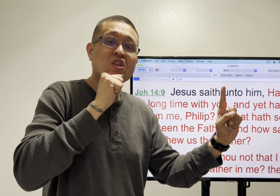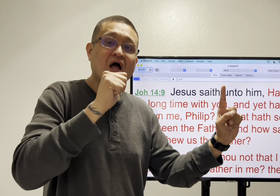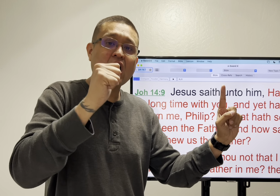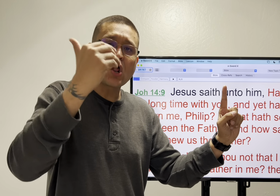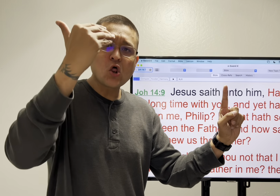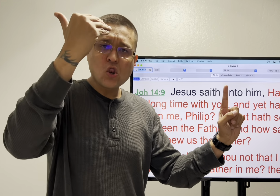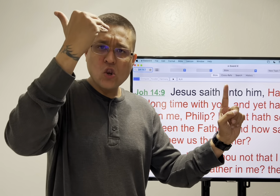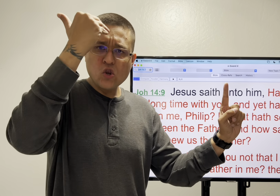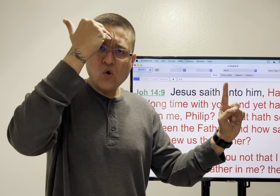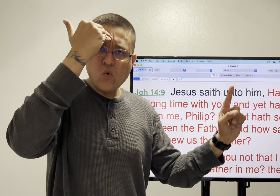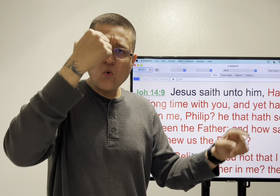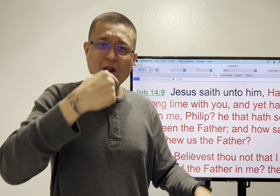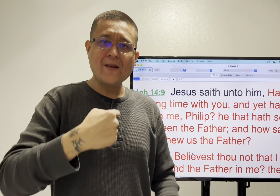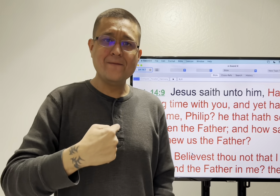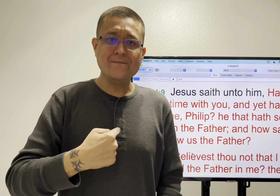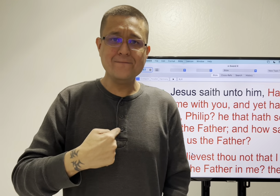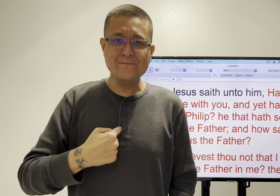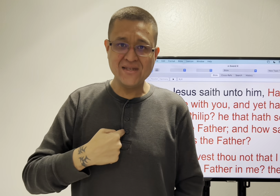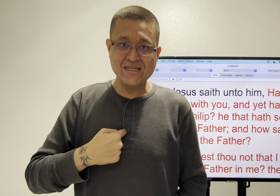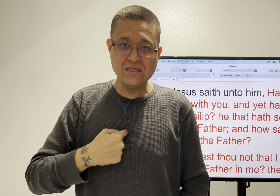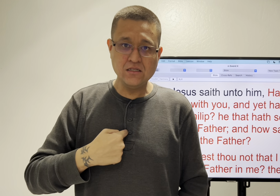And yet, hast thou not known me?